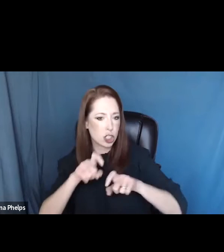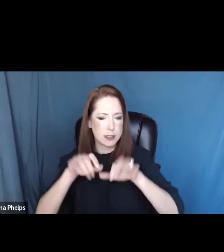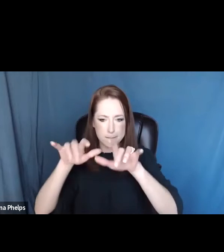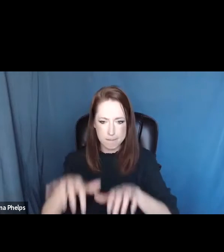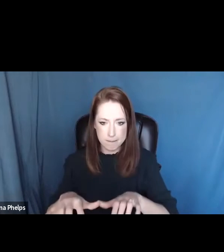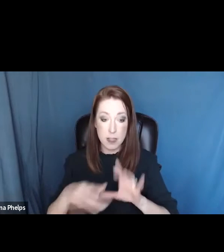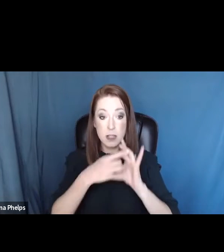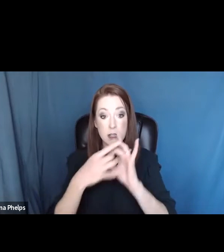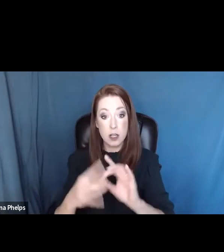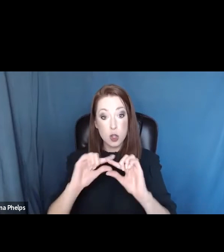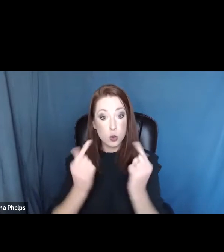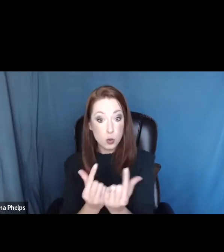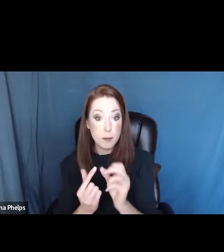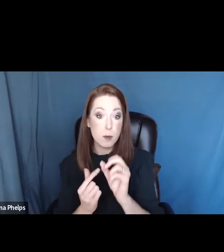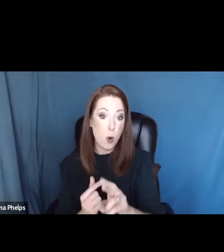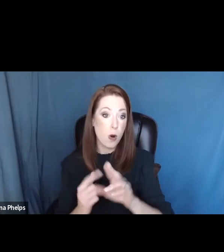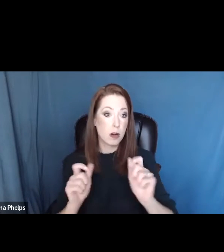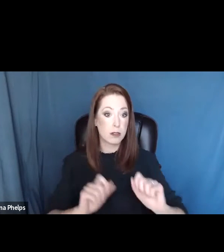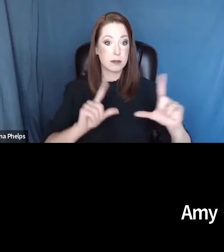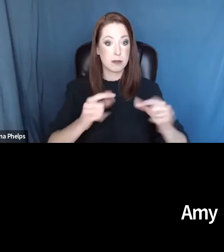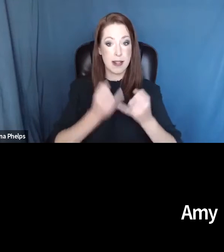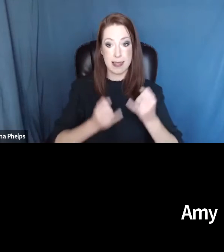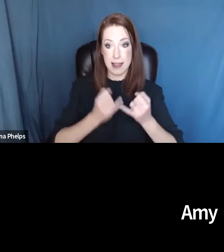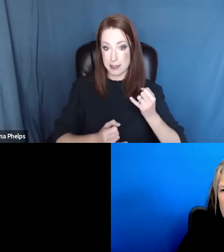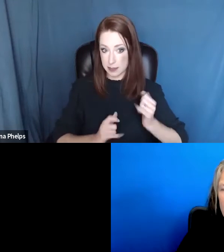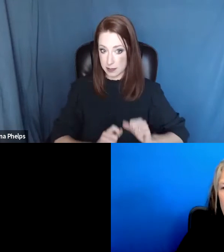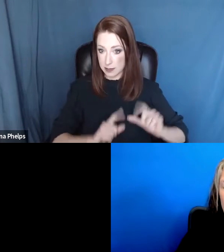group. I'll switch to our next slide, our last slide,